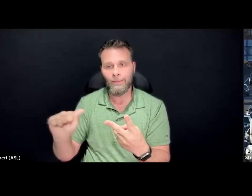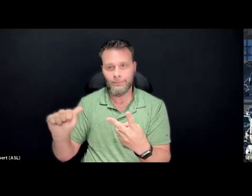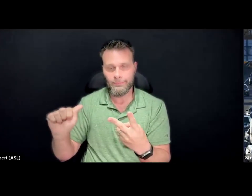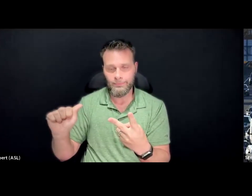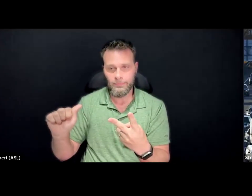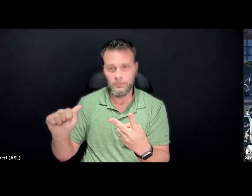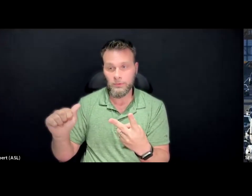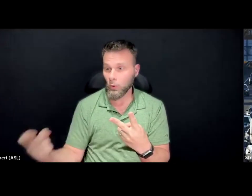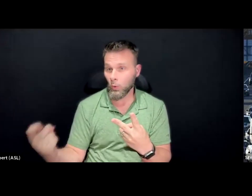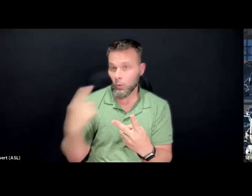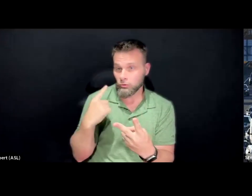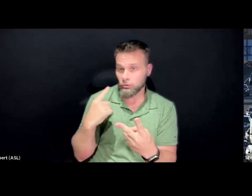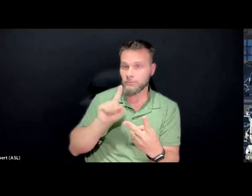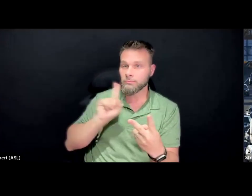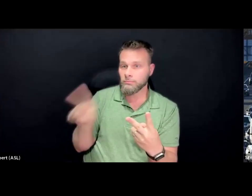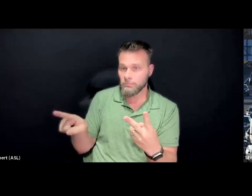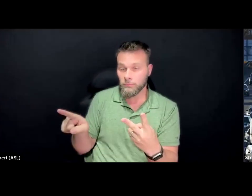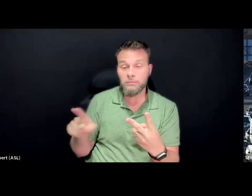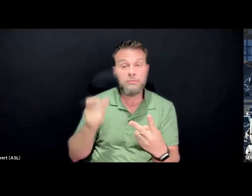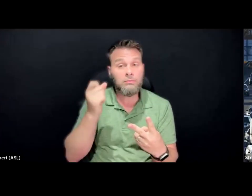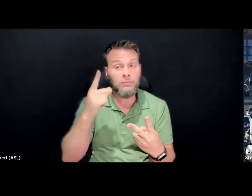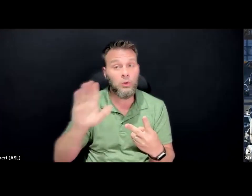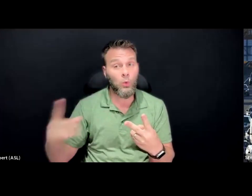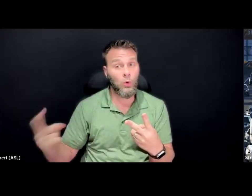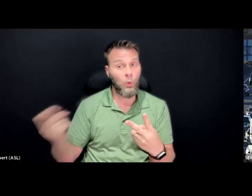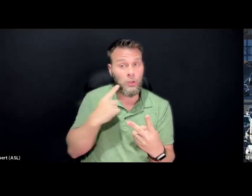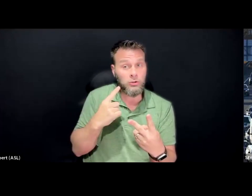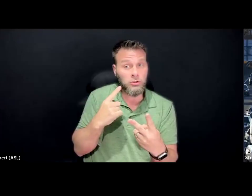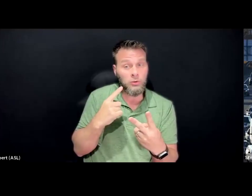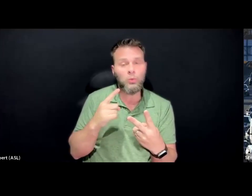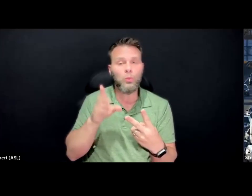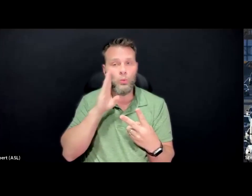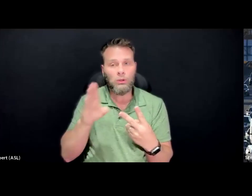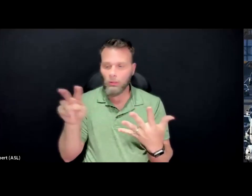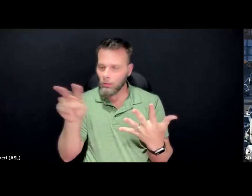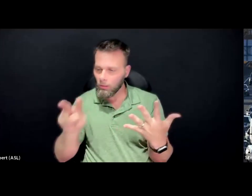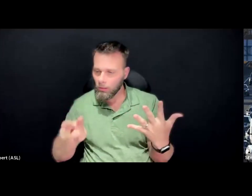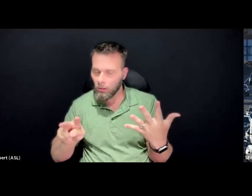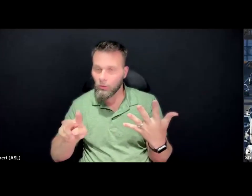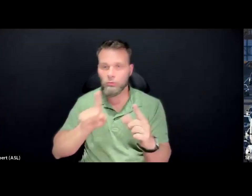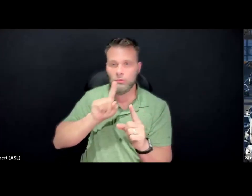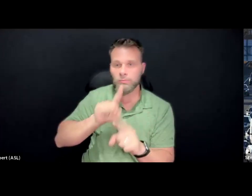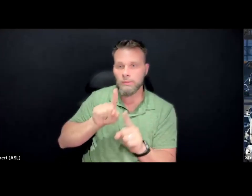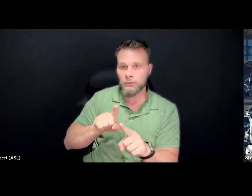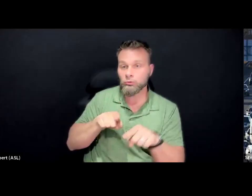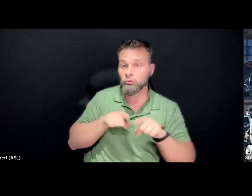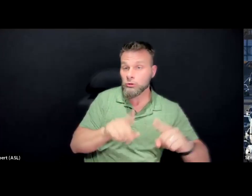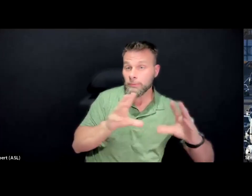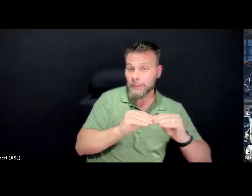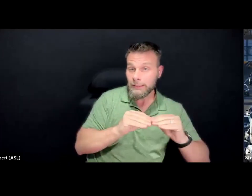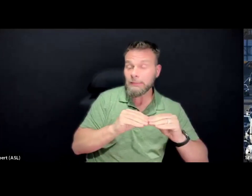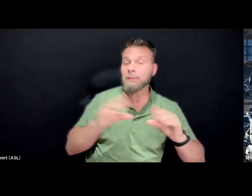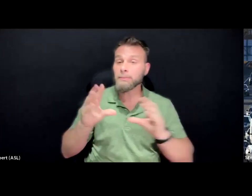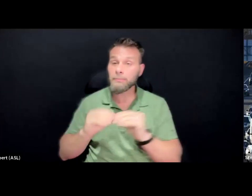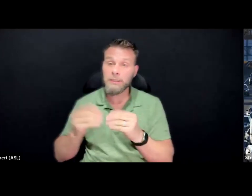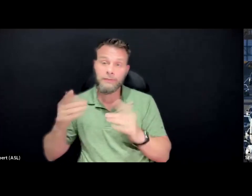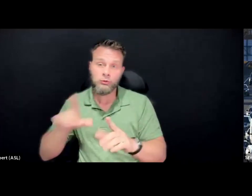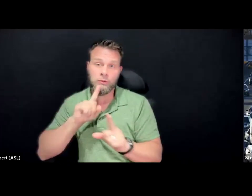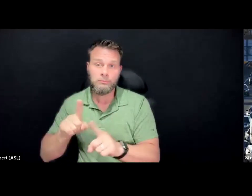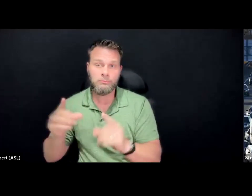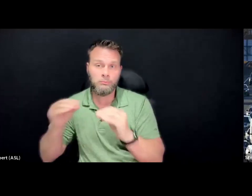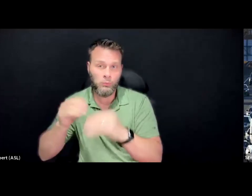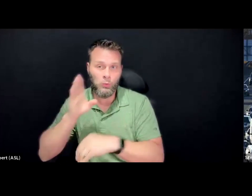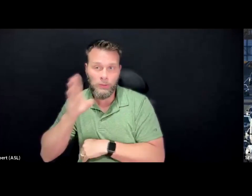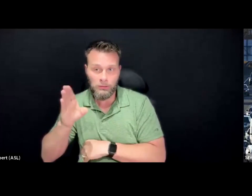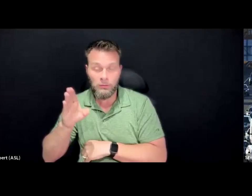questions. Questions will be reviewed and responded to throughout the meeting and after this meeting. We will post these